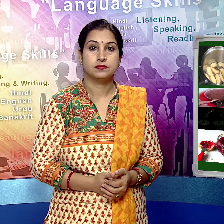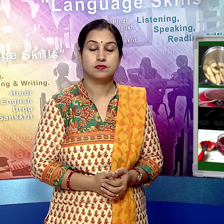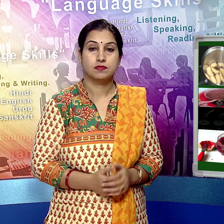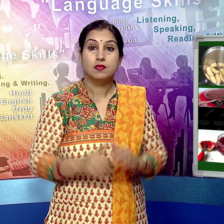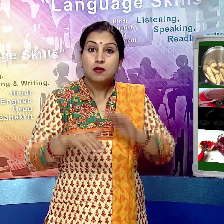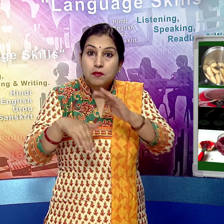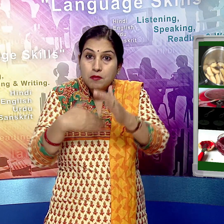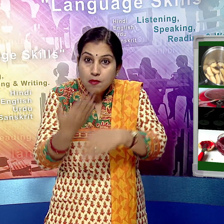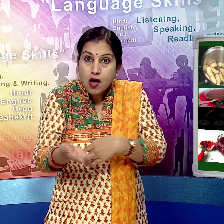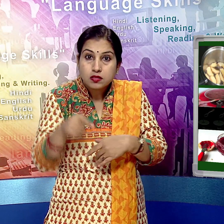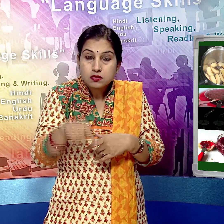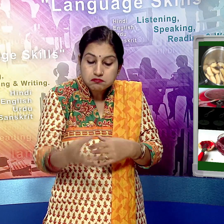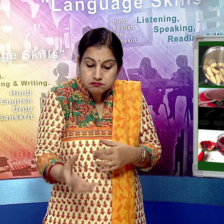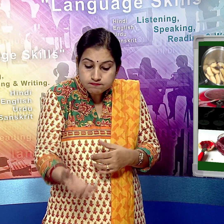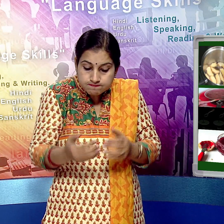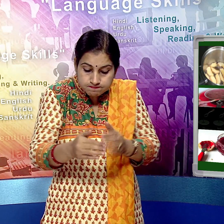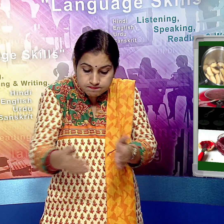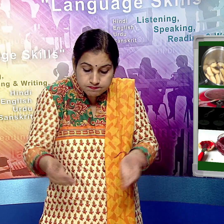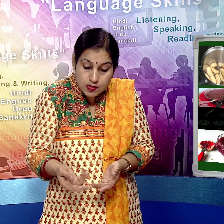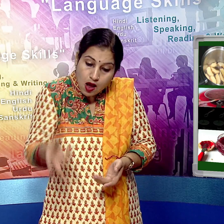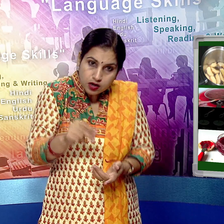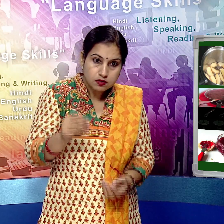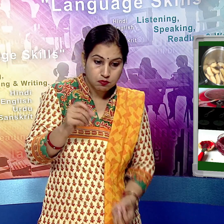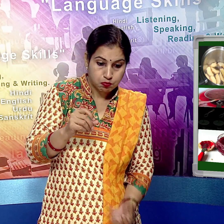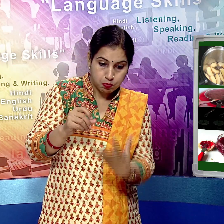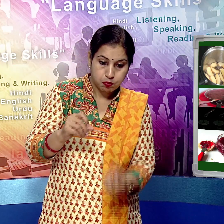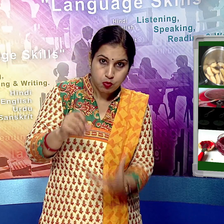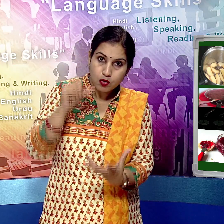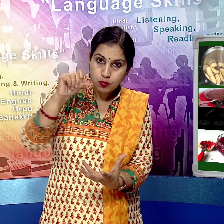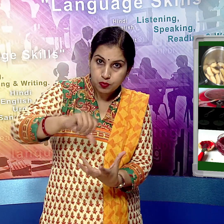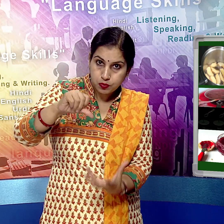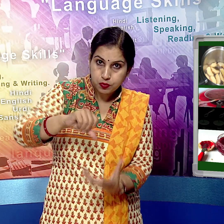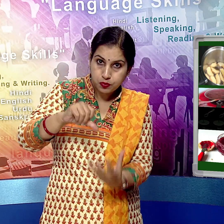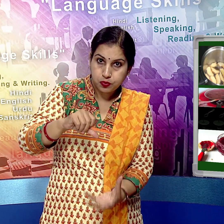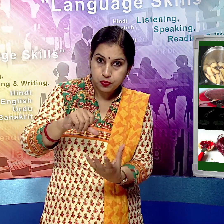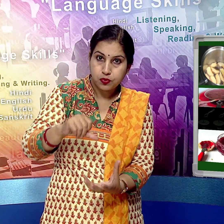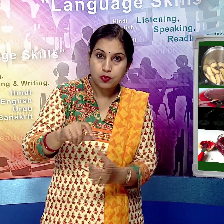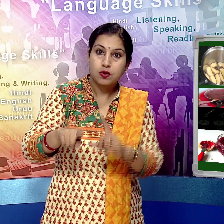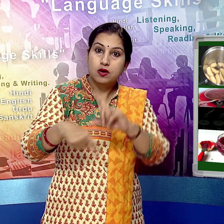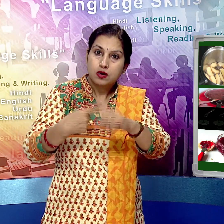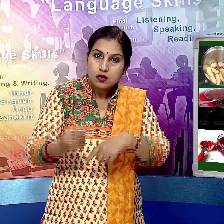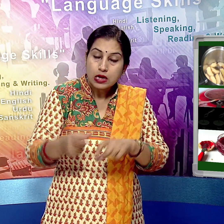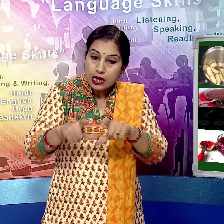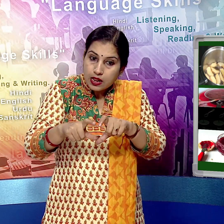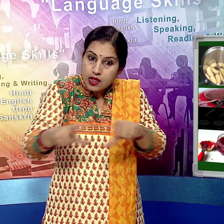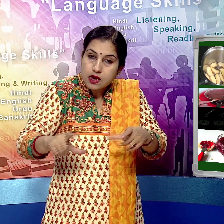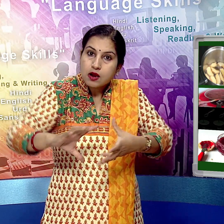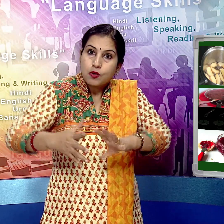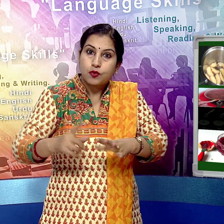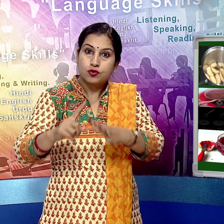Mixture is boiled to a stage at which it will set to a clear jelly-like substance.